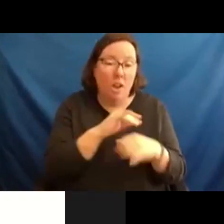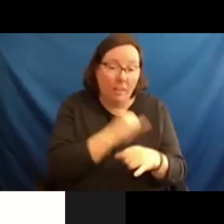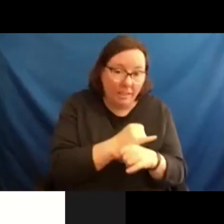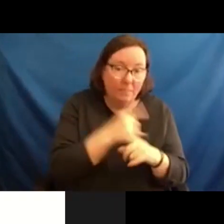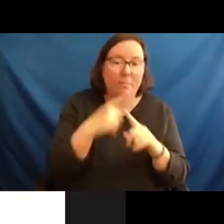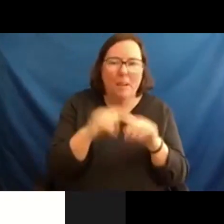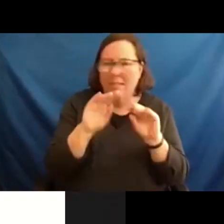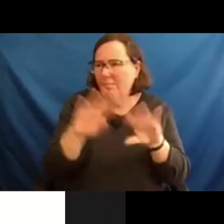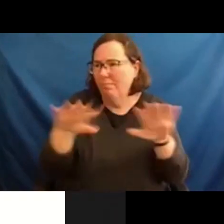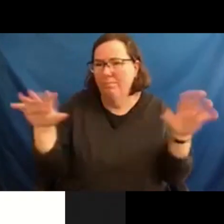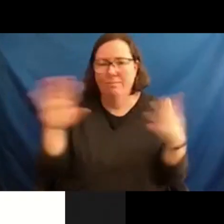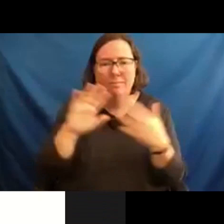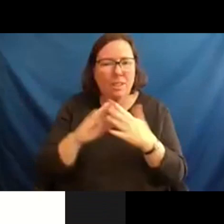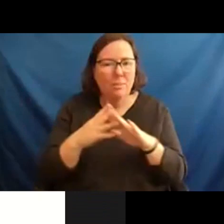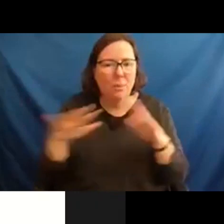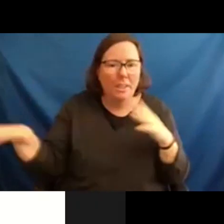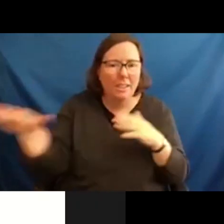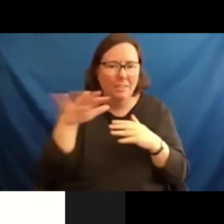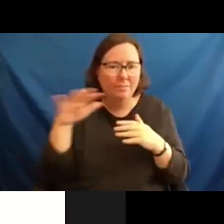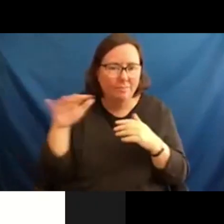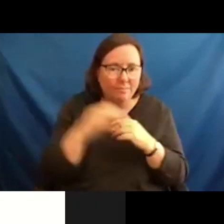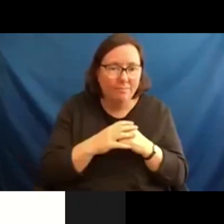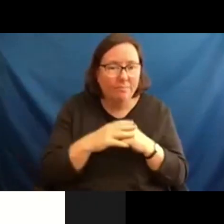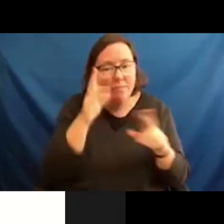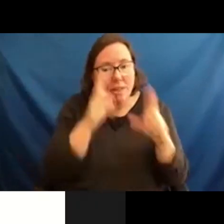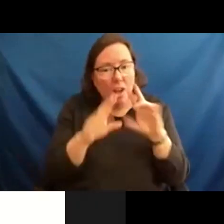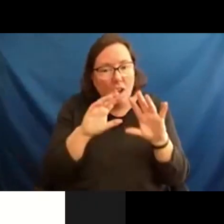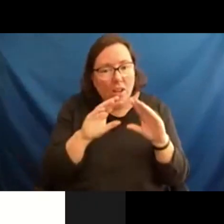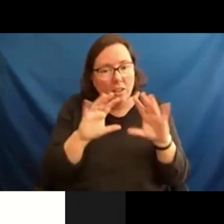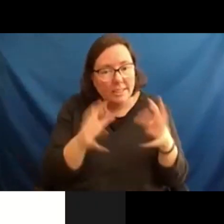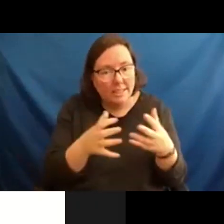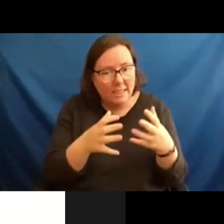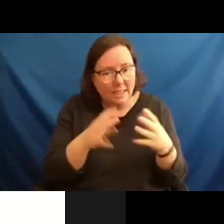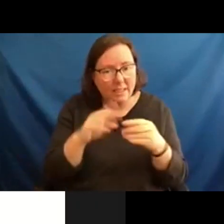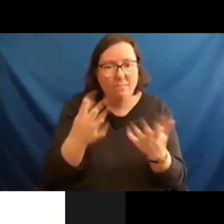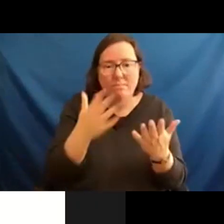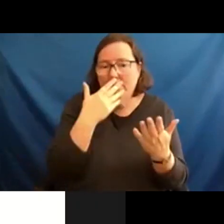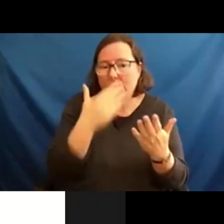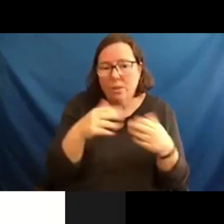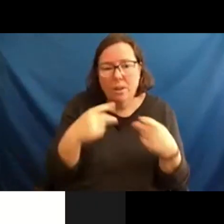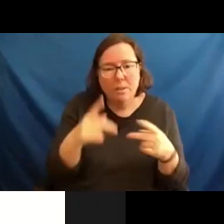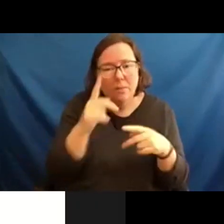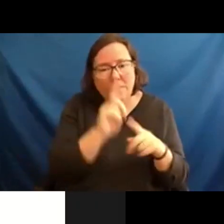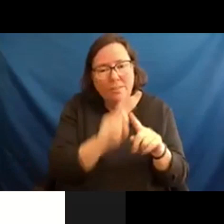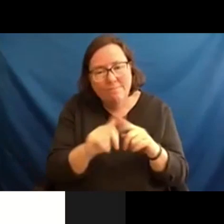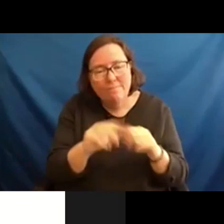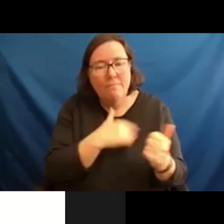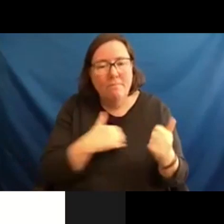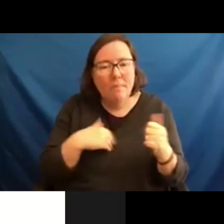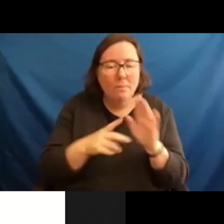The Honor Society provides opportunities for members to develop and enhance their